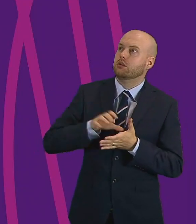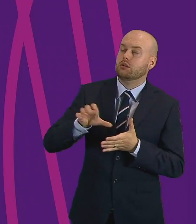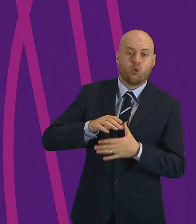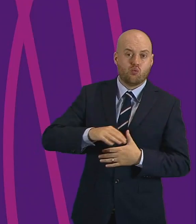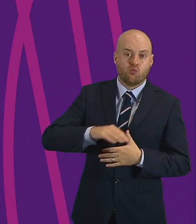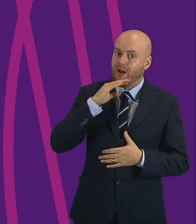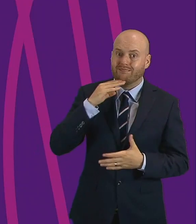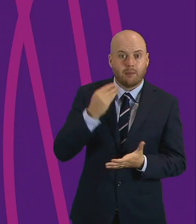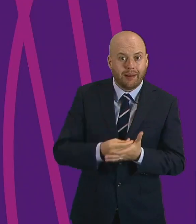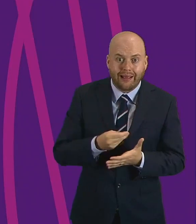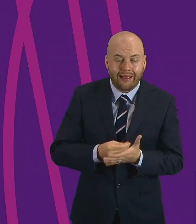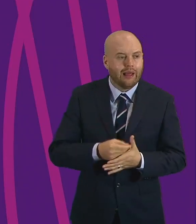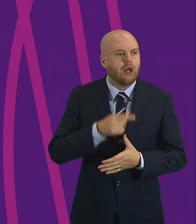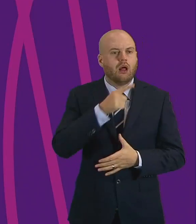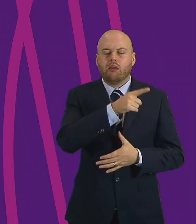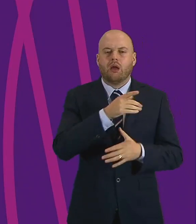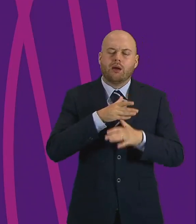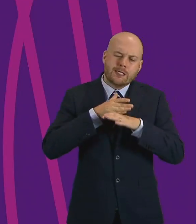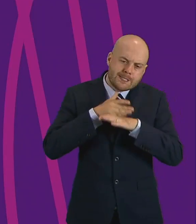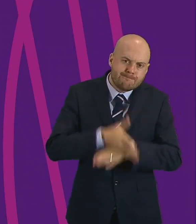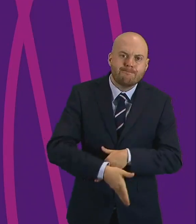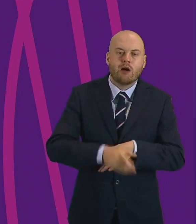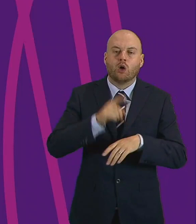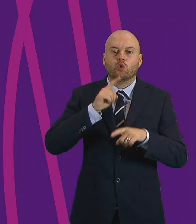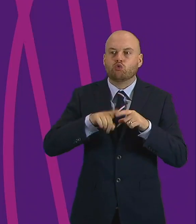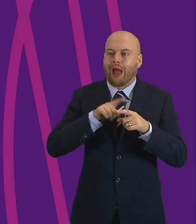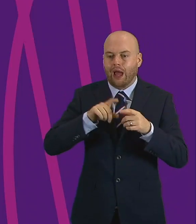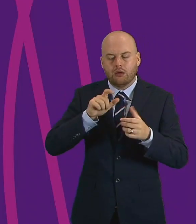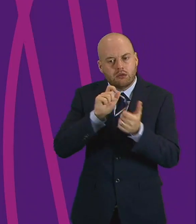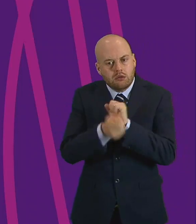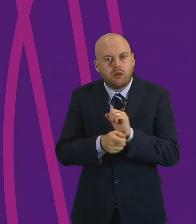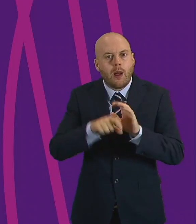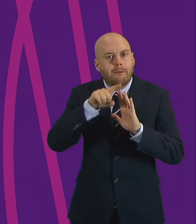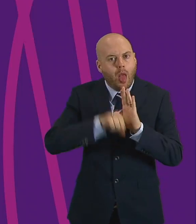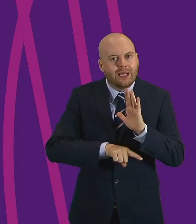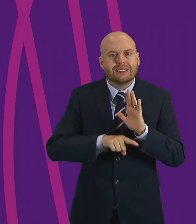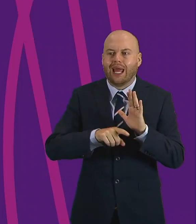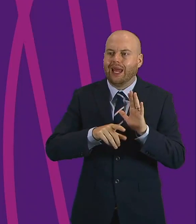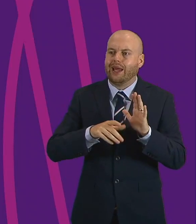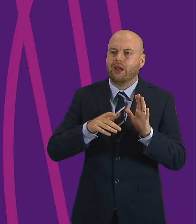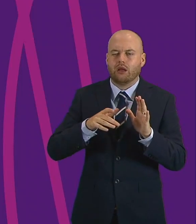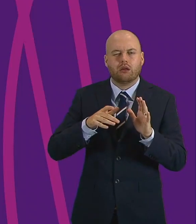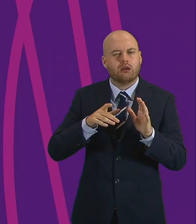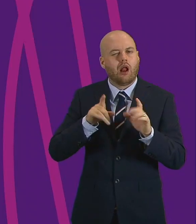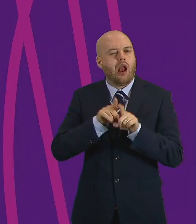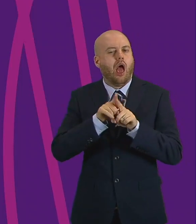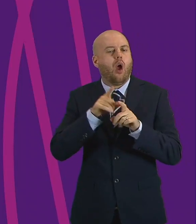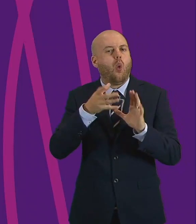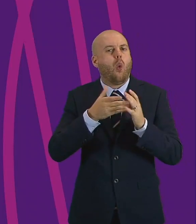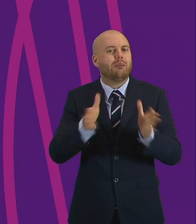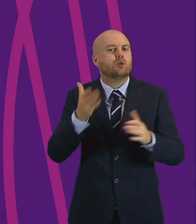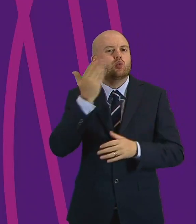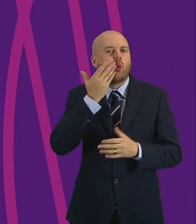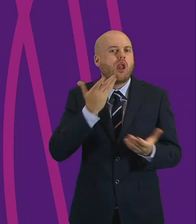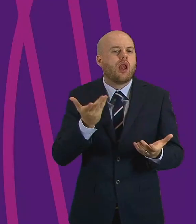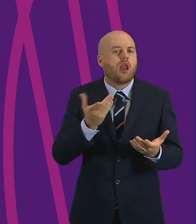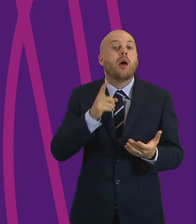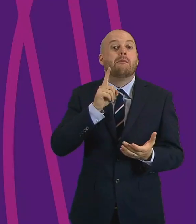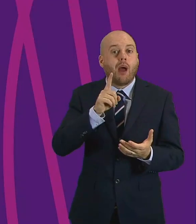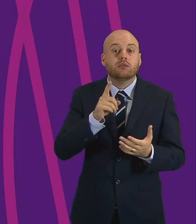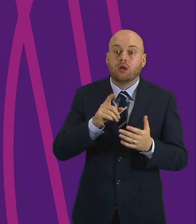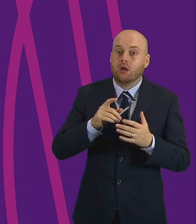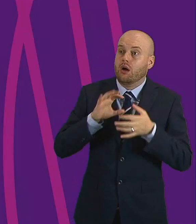the Scottish Government's policy guidance on reopening schools, but without any indication of the Scottish Government being committed to funding